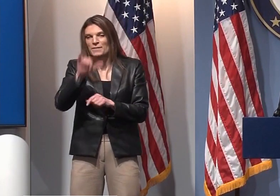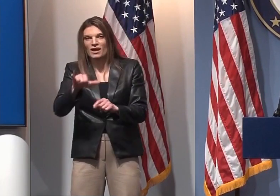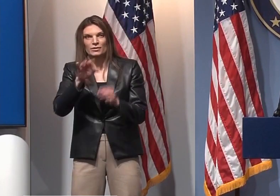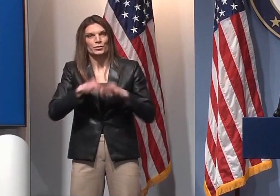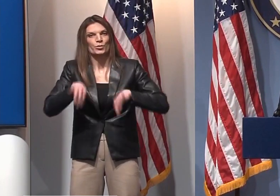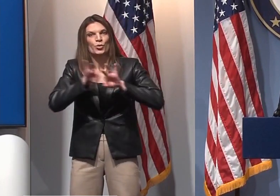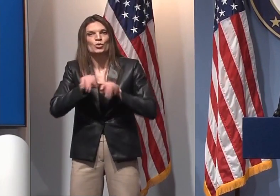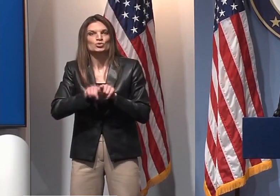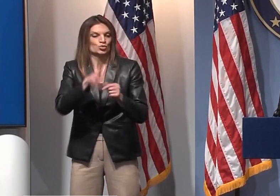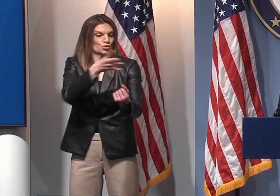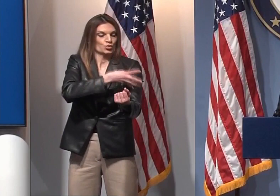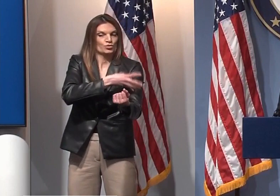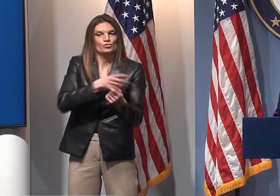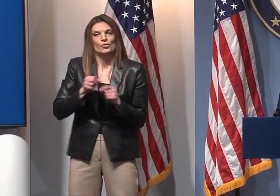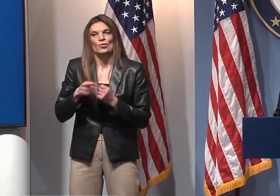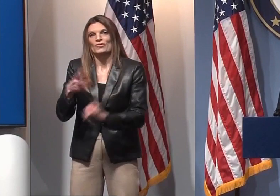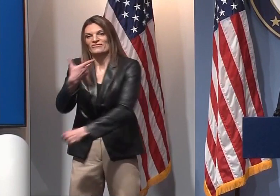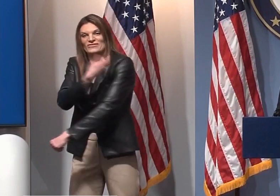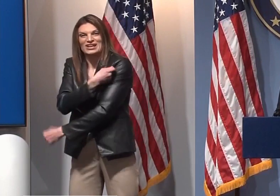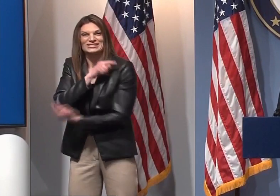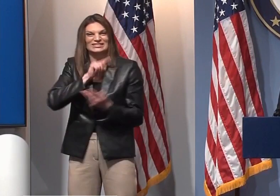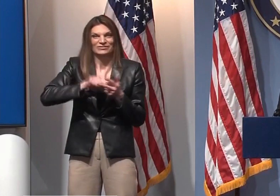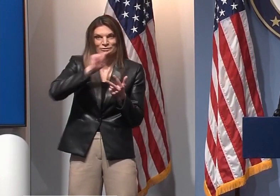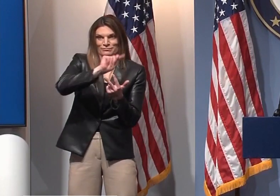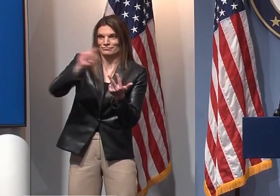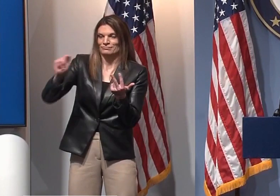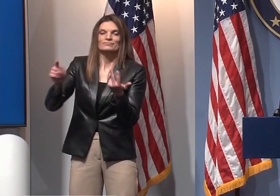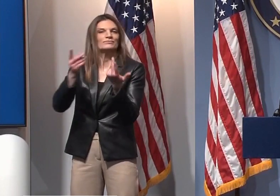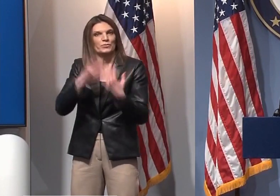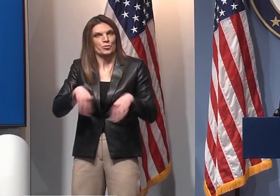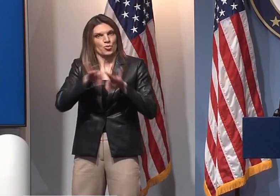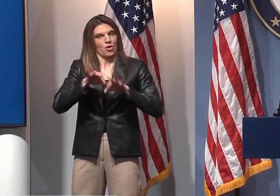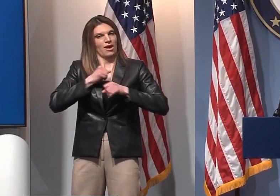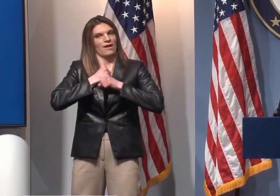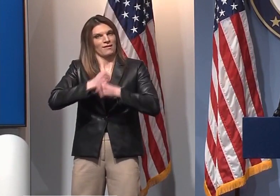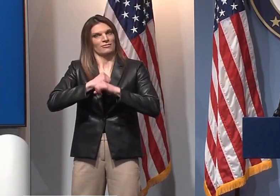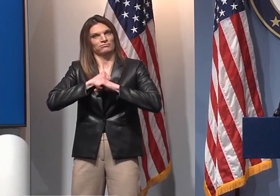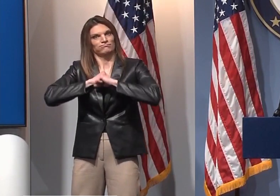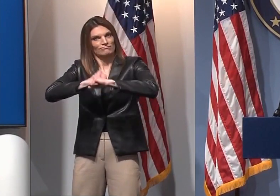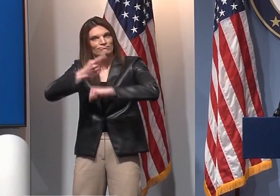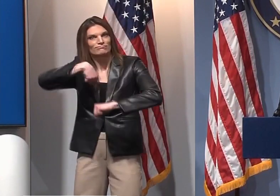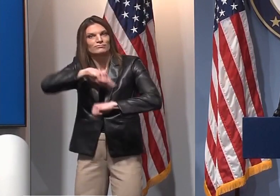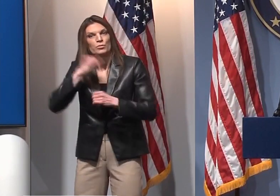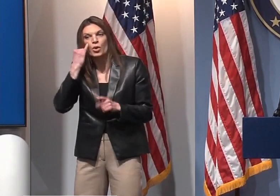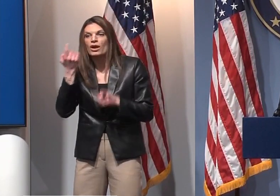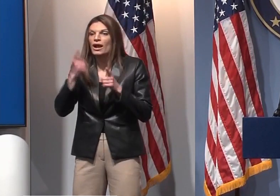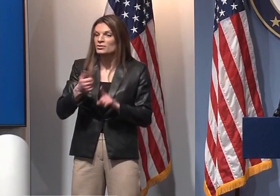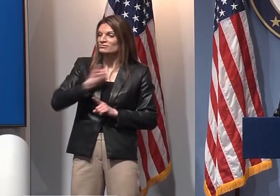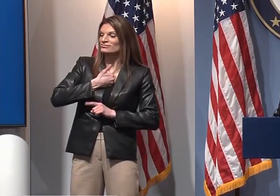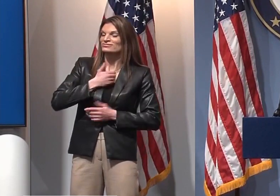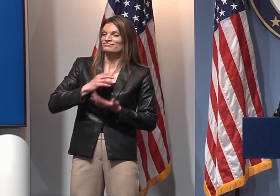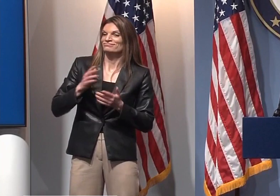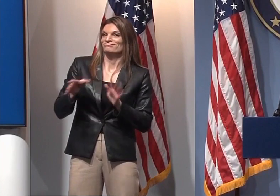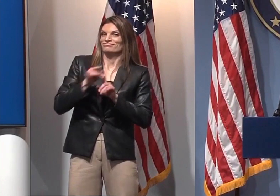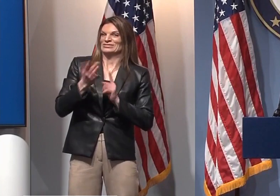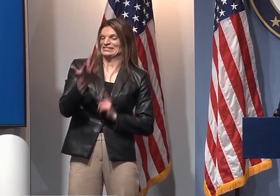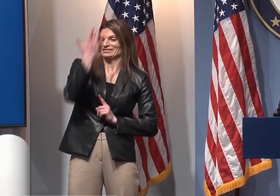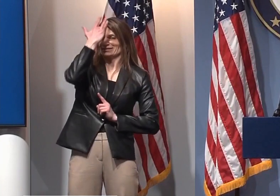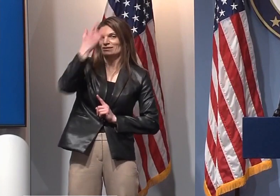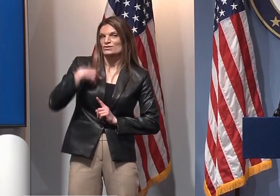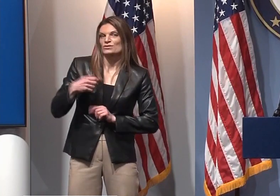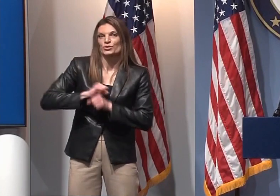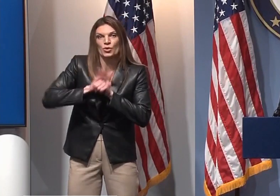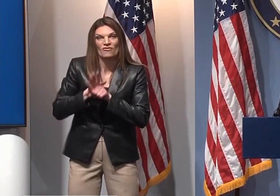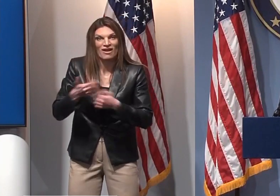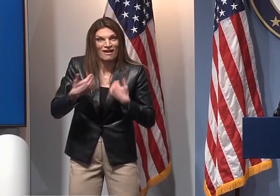you, a loved one, a neighbor, or a friend is diagnosed with COVID-19 and are eligible because of your age or pre-existing